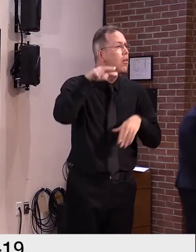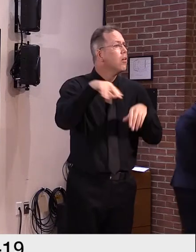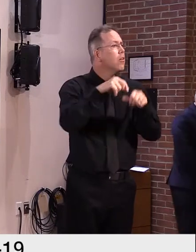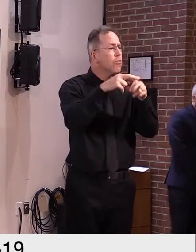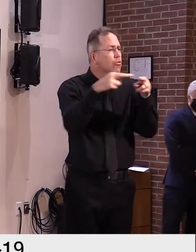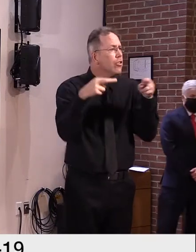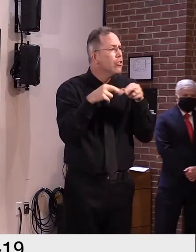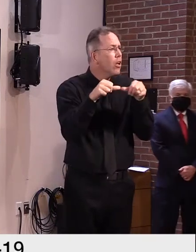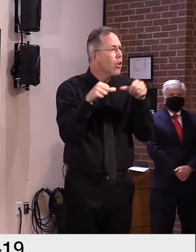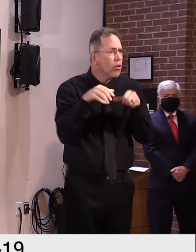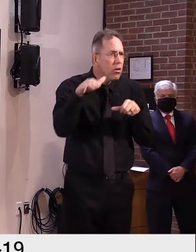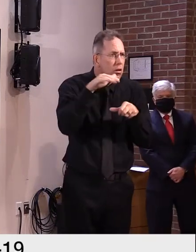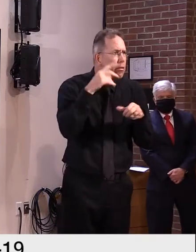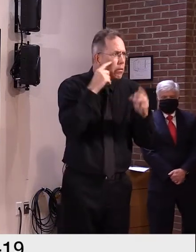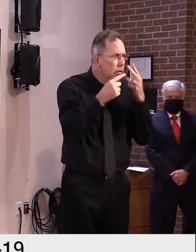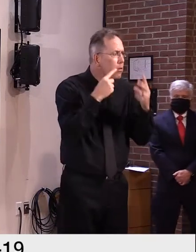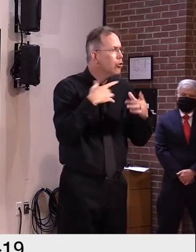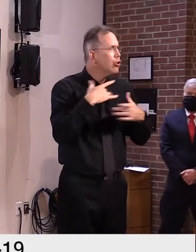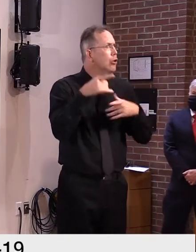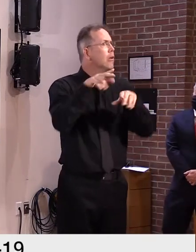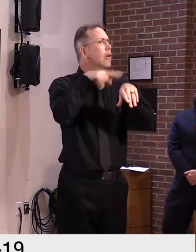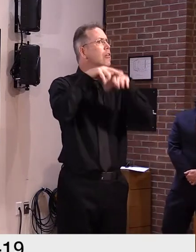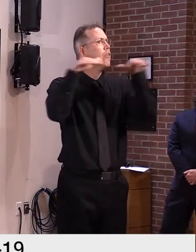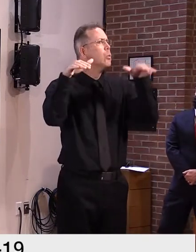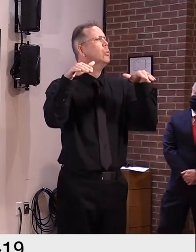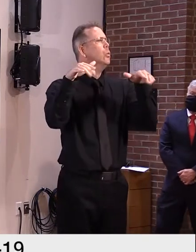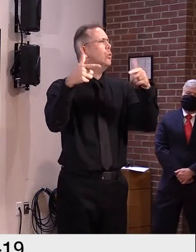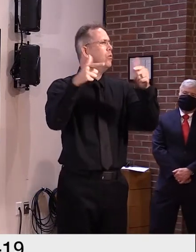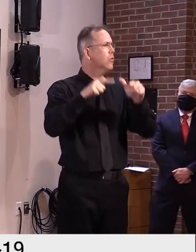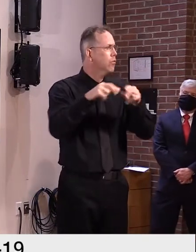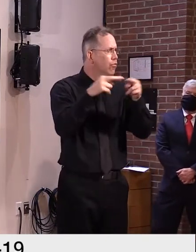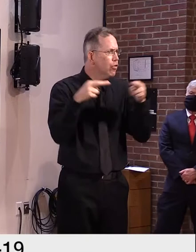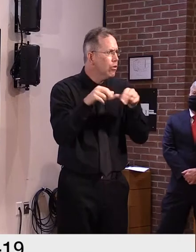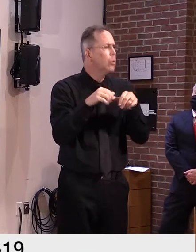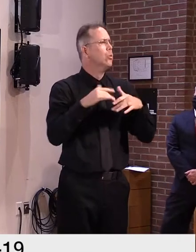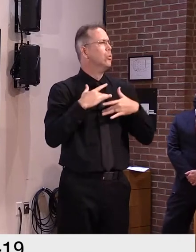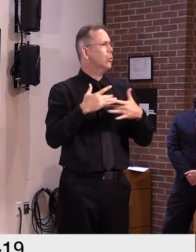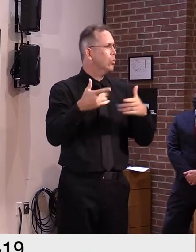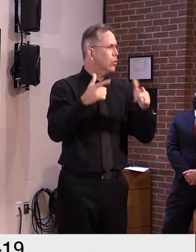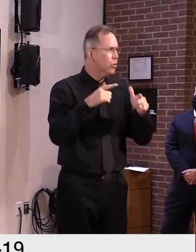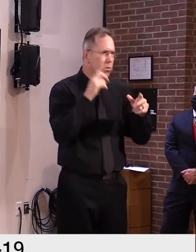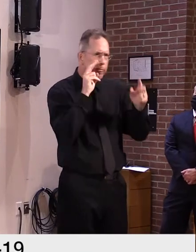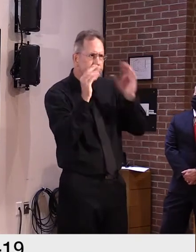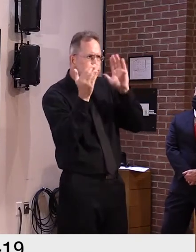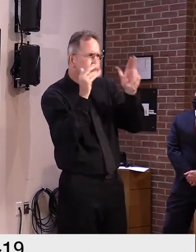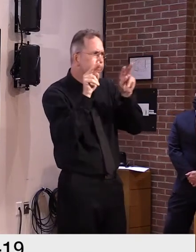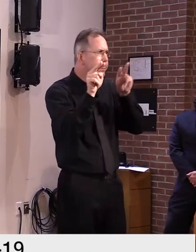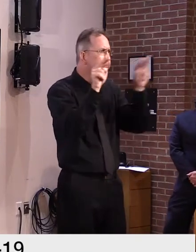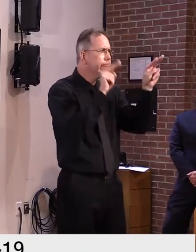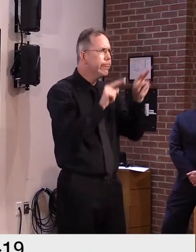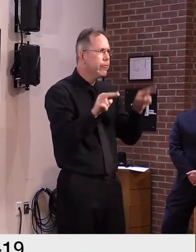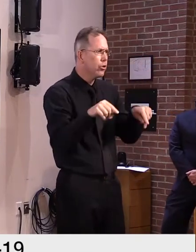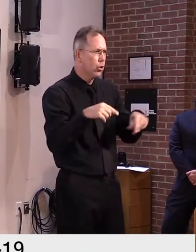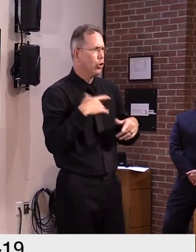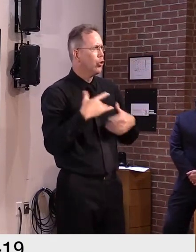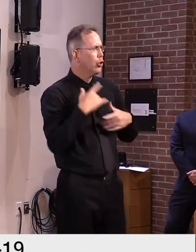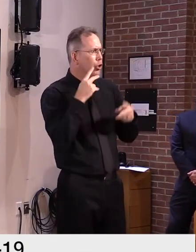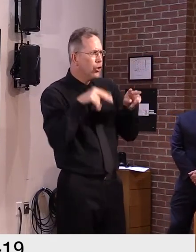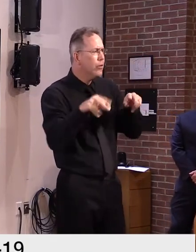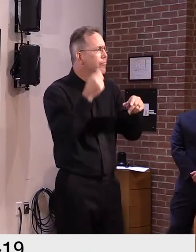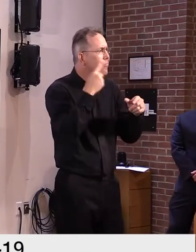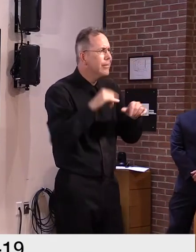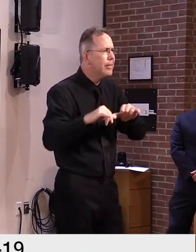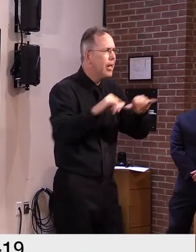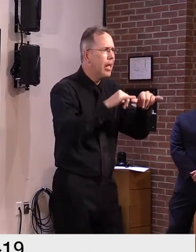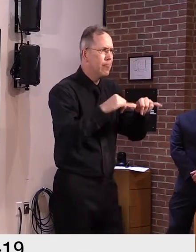that are concerning us. And the increases we're seeing regionally concern us more than the ones we're having within our borders. But